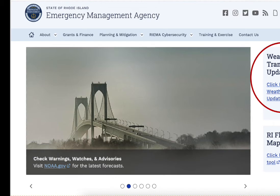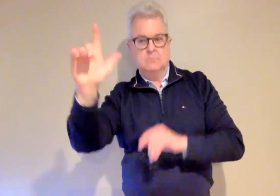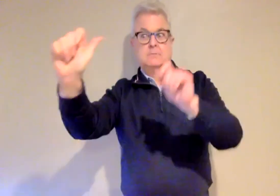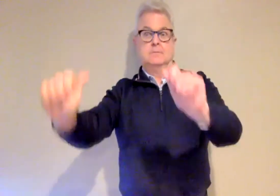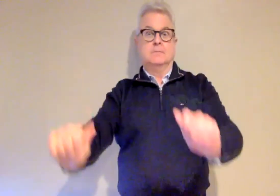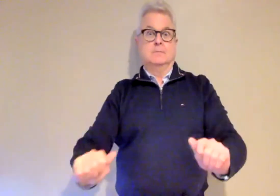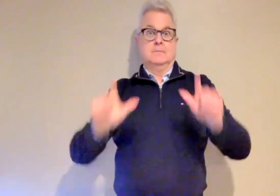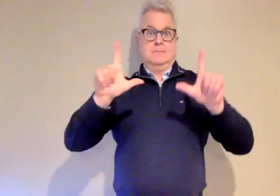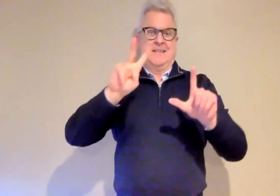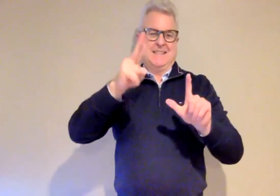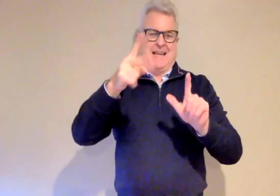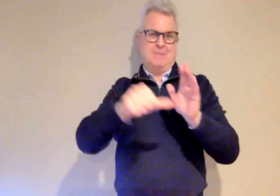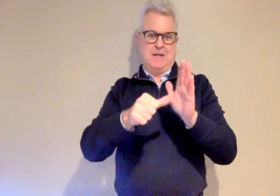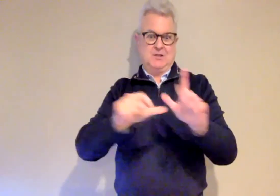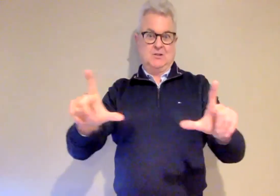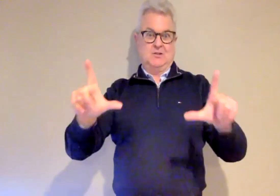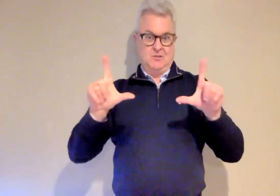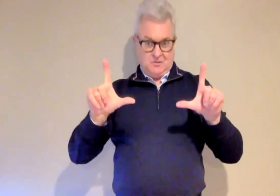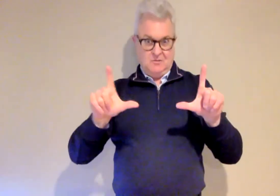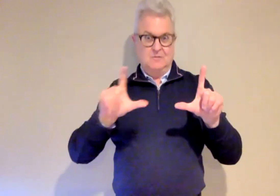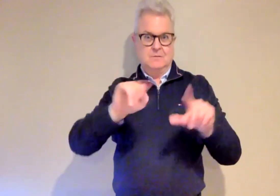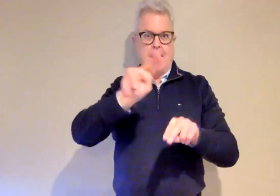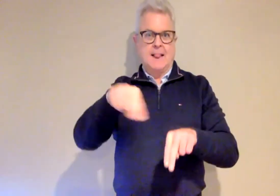on that link. It'll pull you to a second page